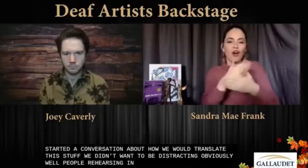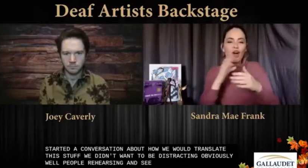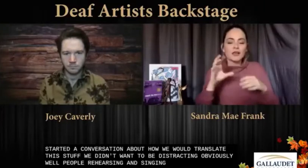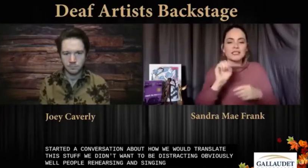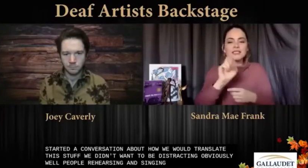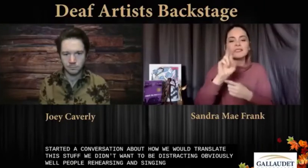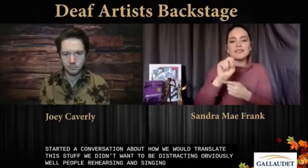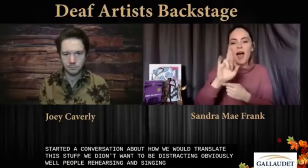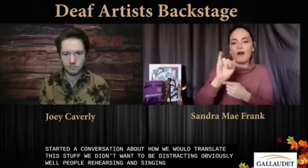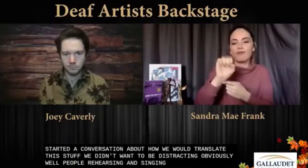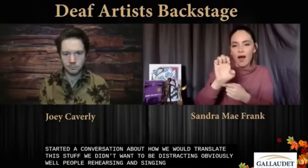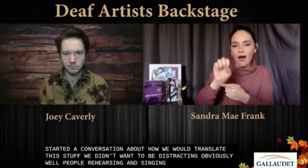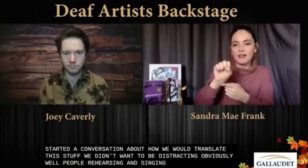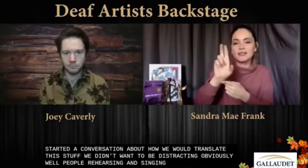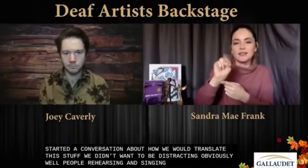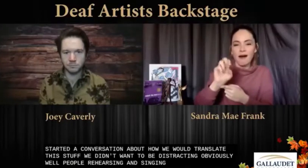singing